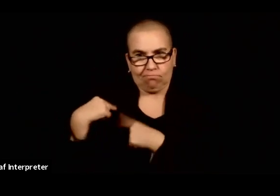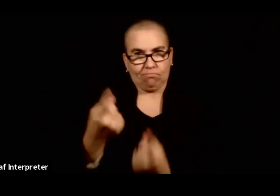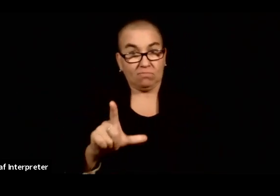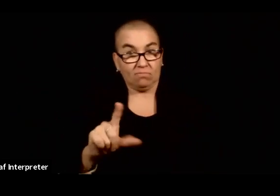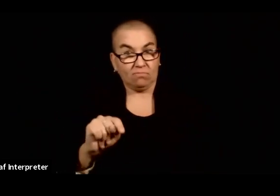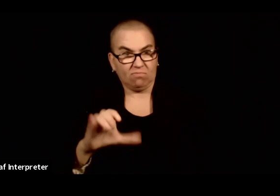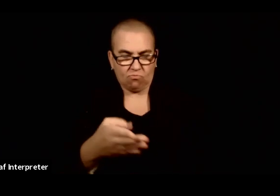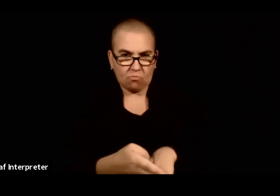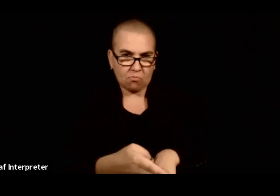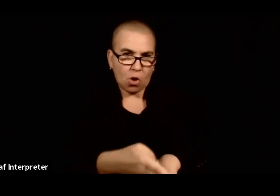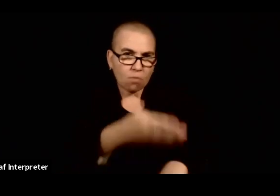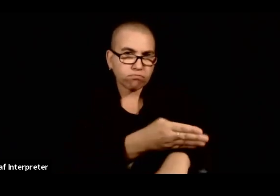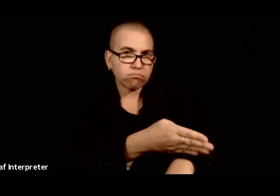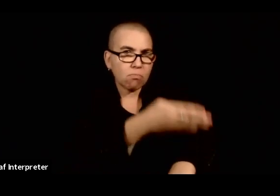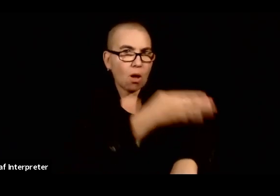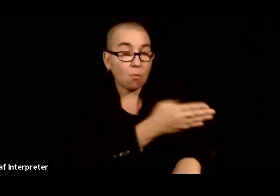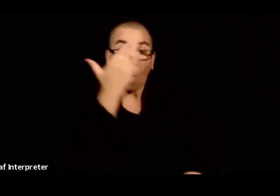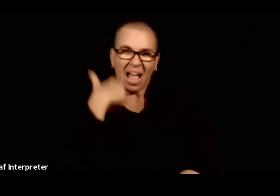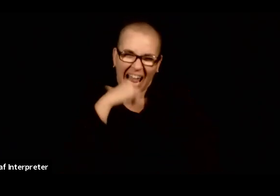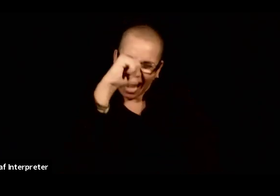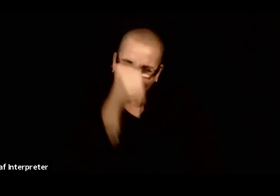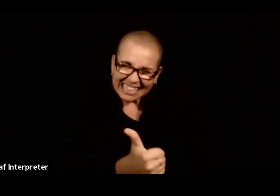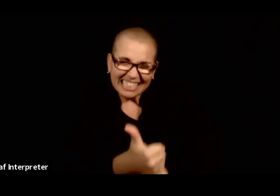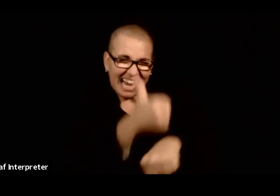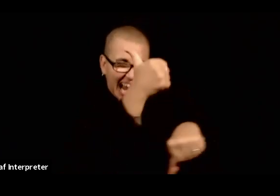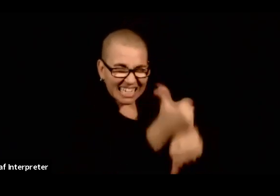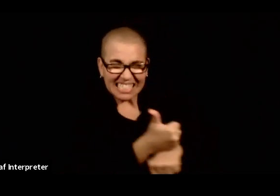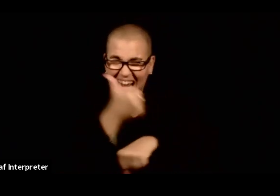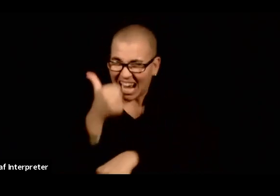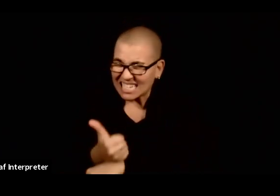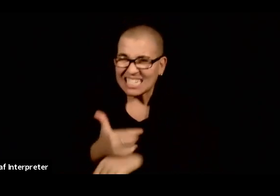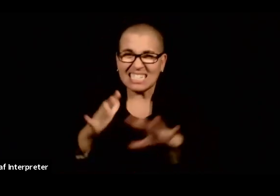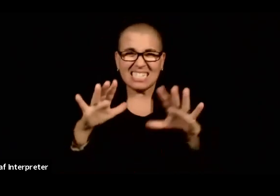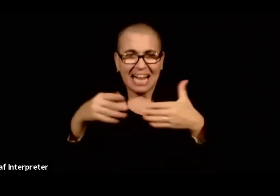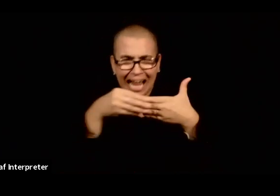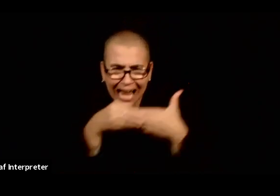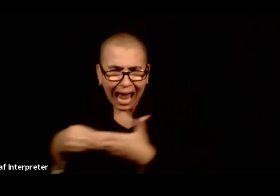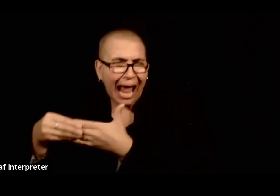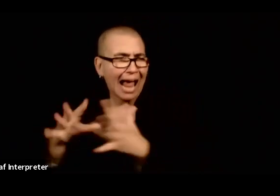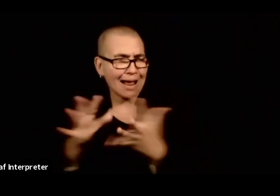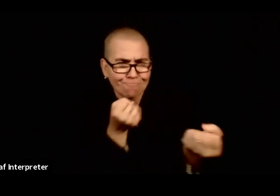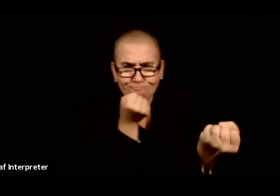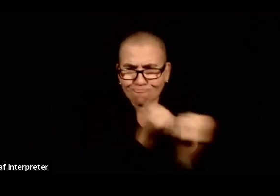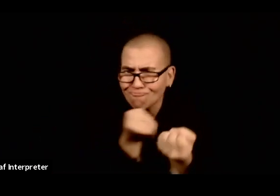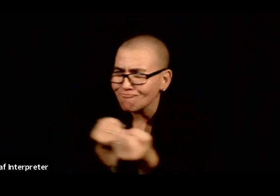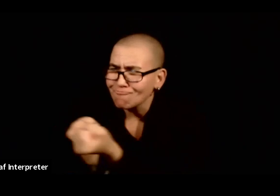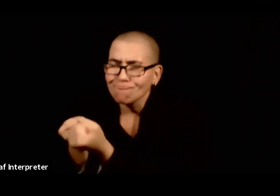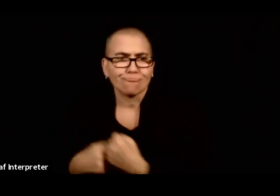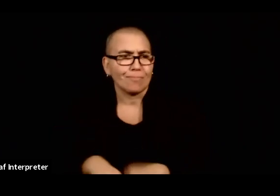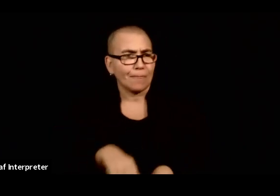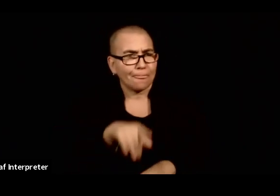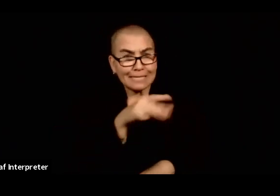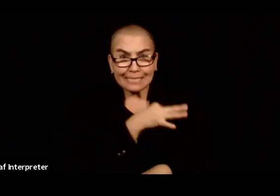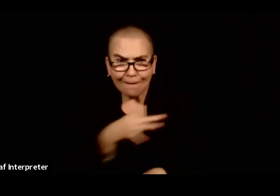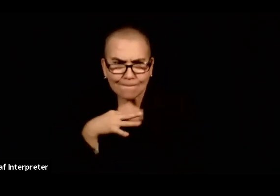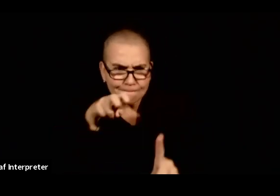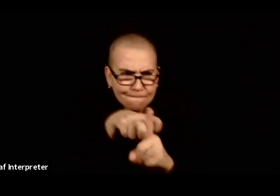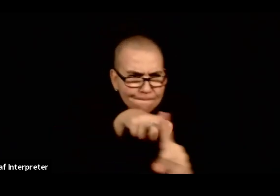helped to contribute to many fewer deaths coming from among residents of long-term care settings as well.